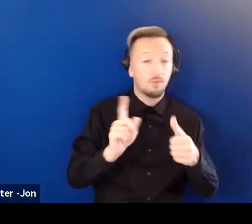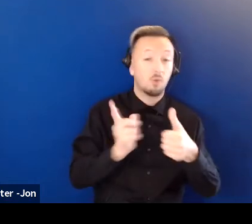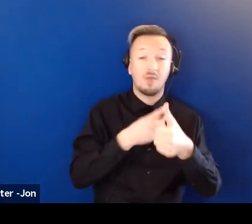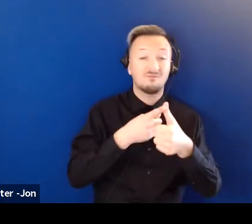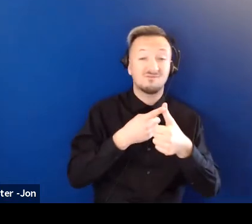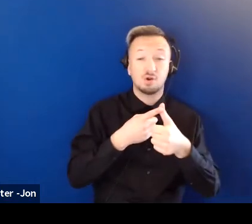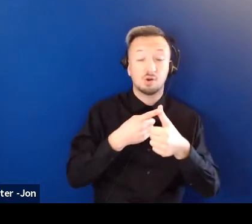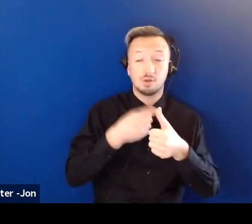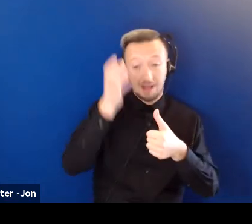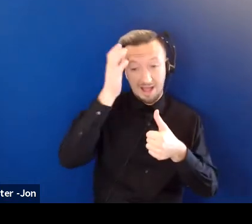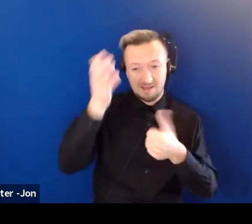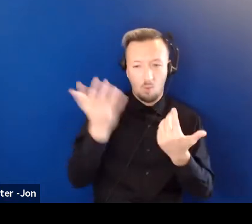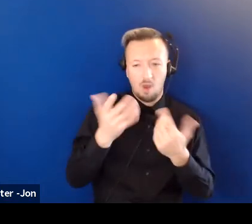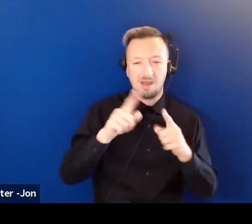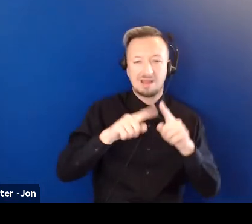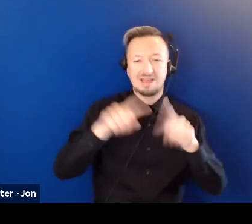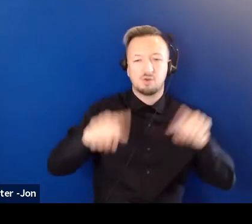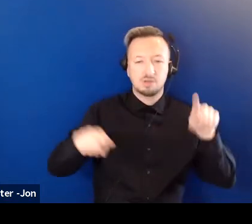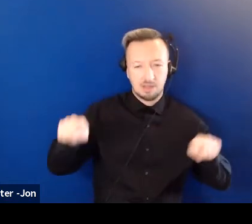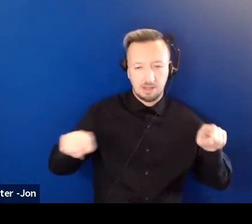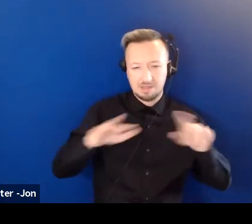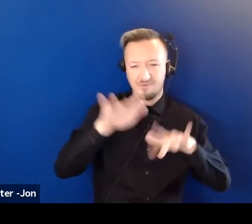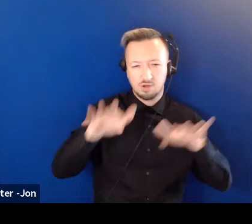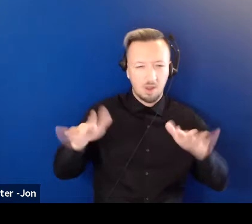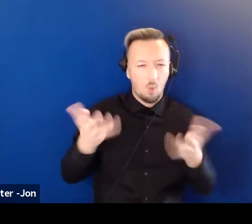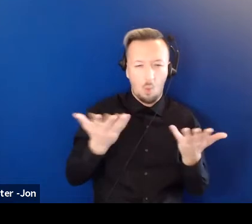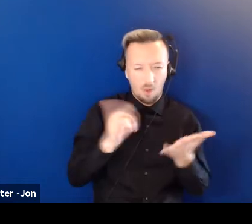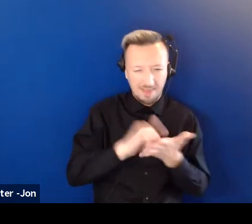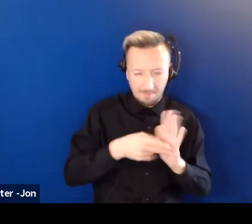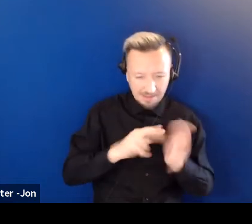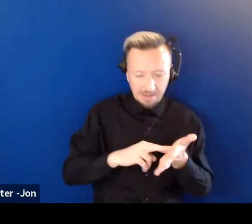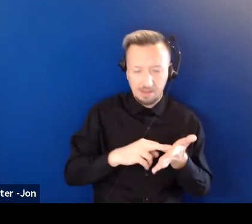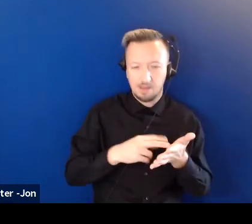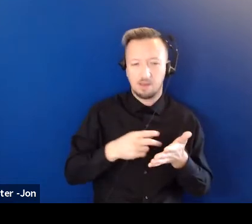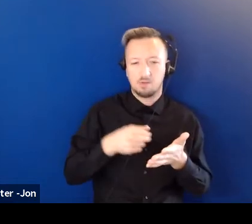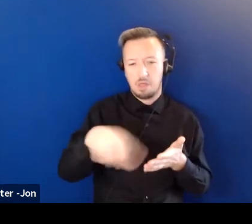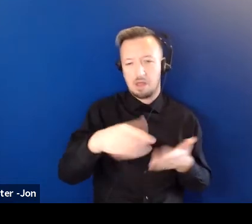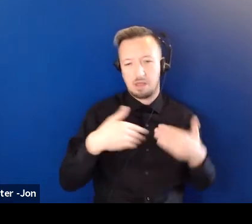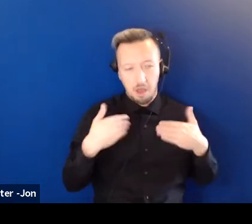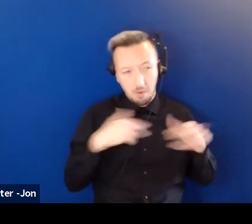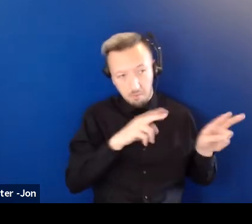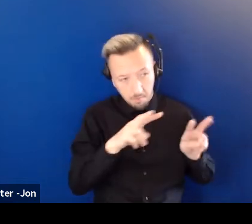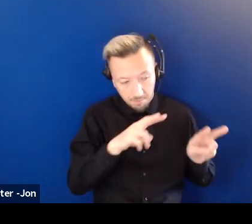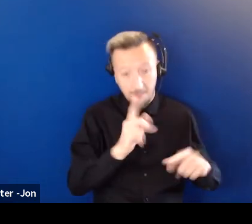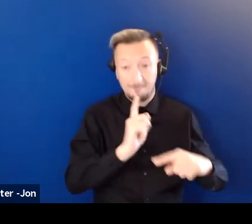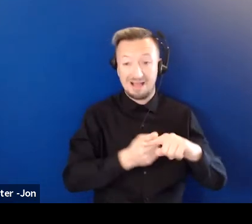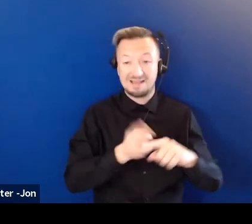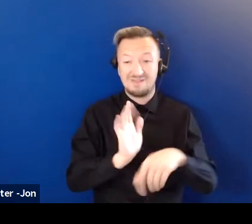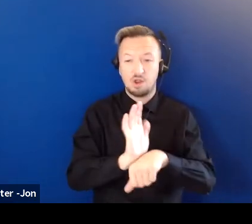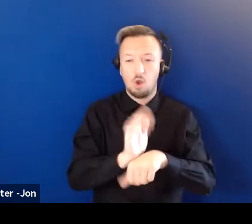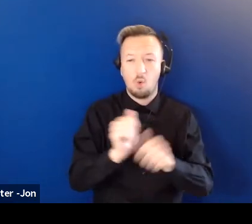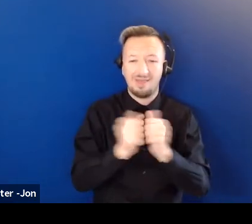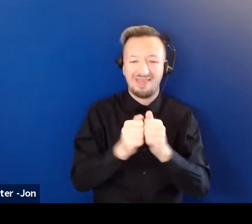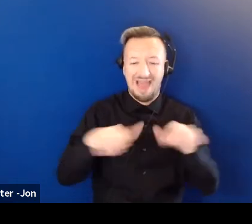So they talked through what diversity was, and it was interactive, and youth could follow along. And then there was an activity video, and it was